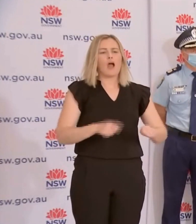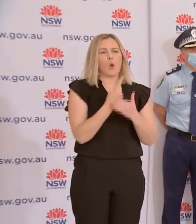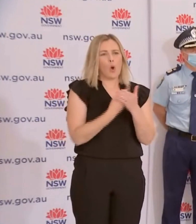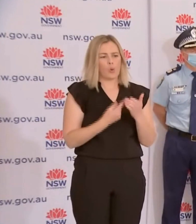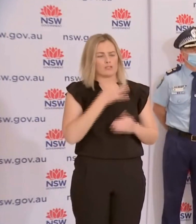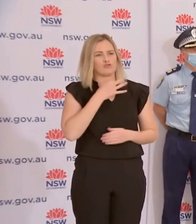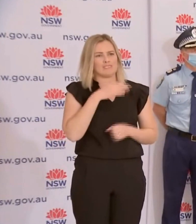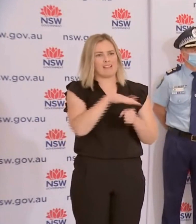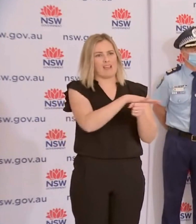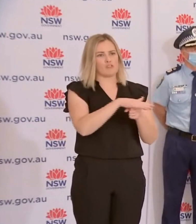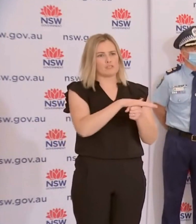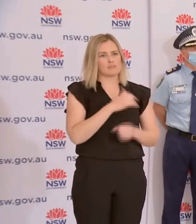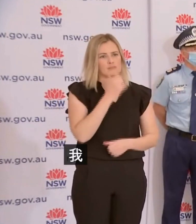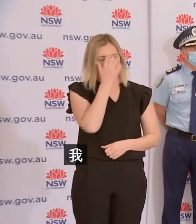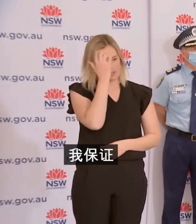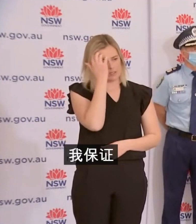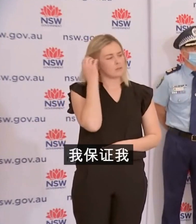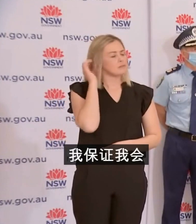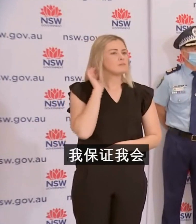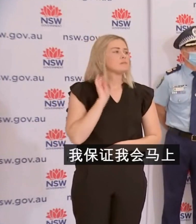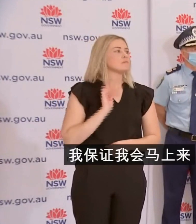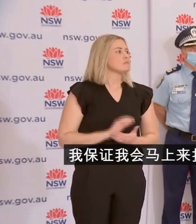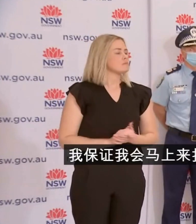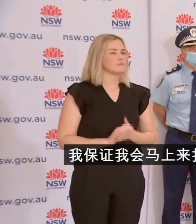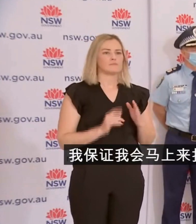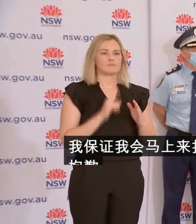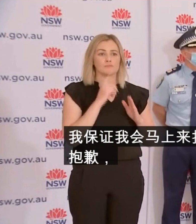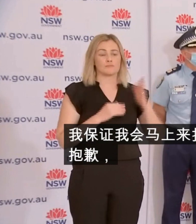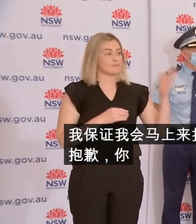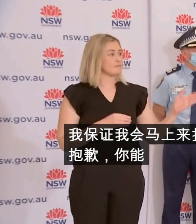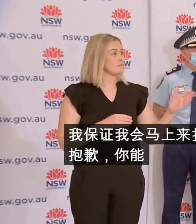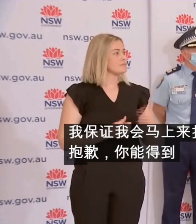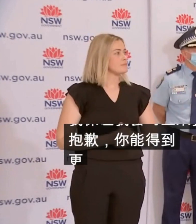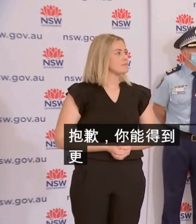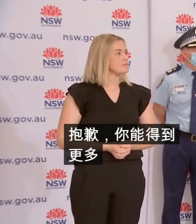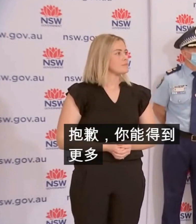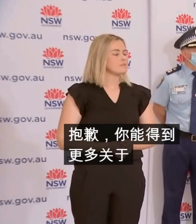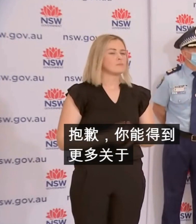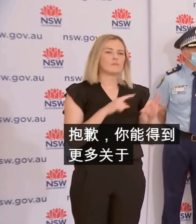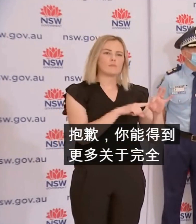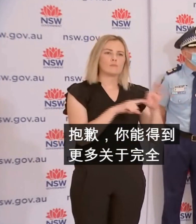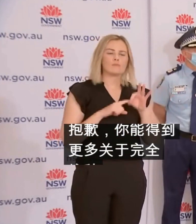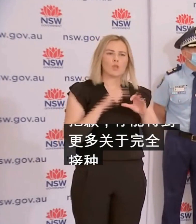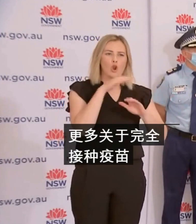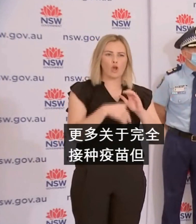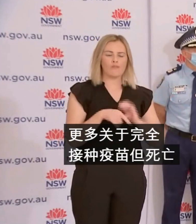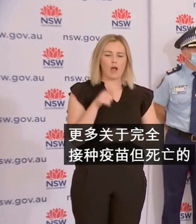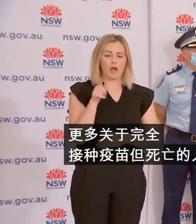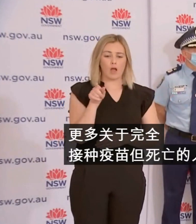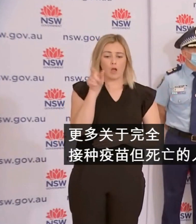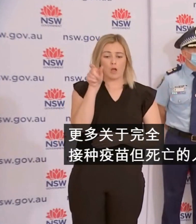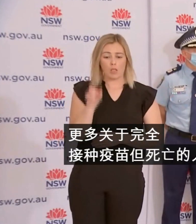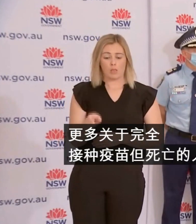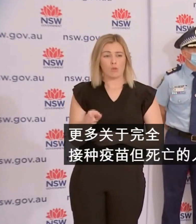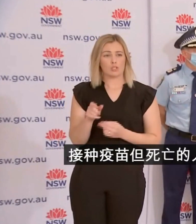be. Sorry, I promised I'll come to you in a second. Sorry, can we just get a little bit more details on the person who was fully vaccinated